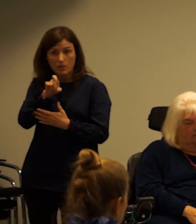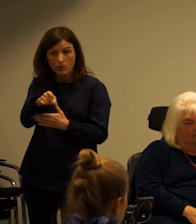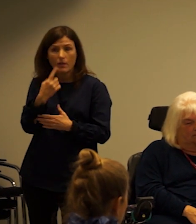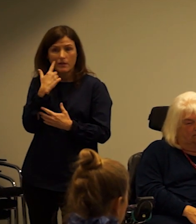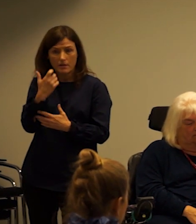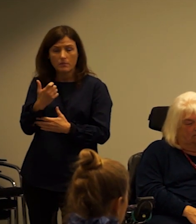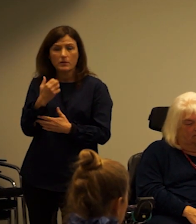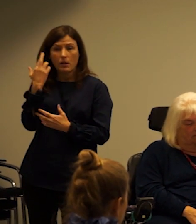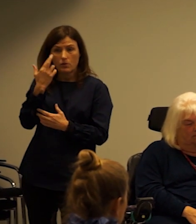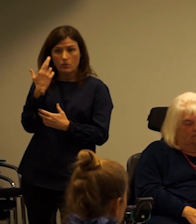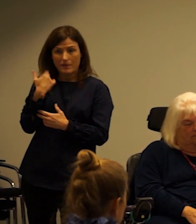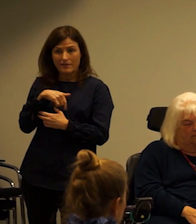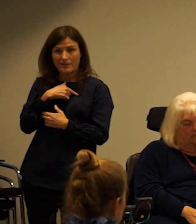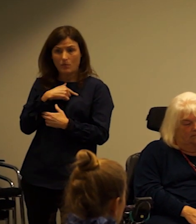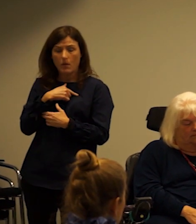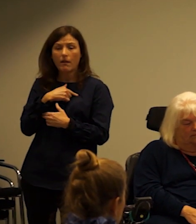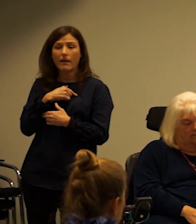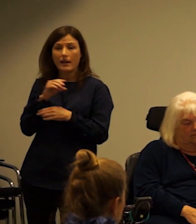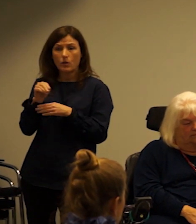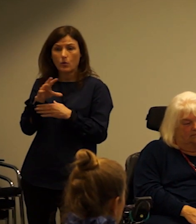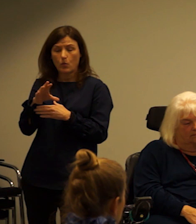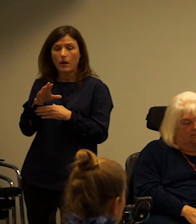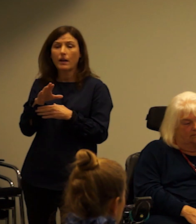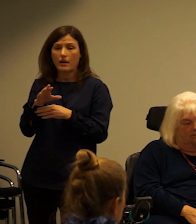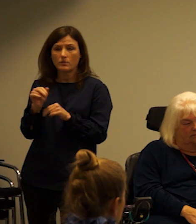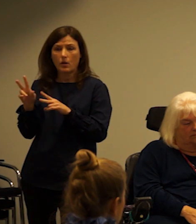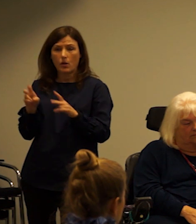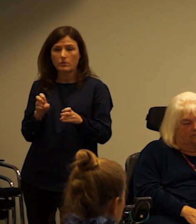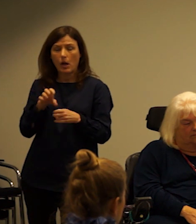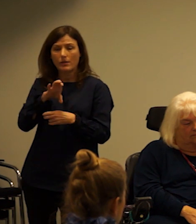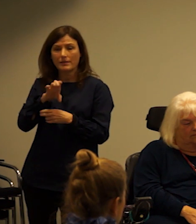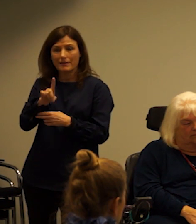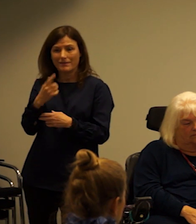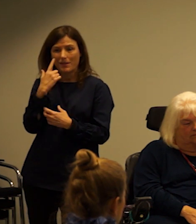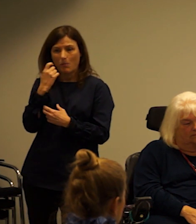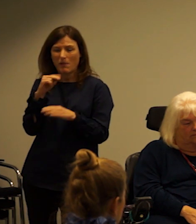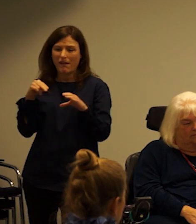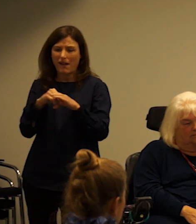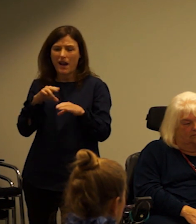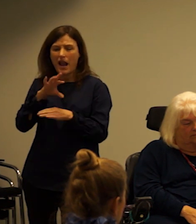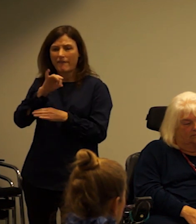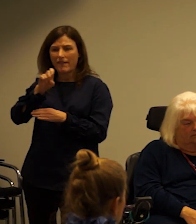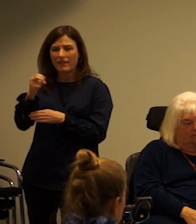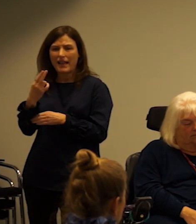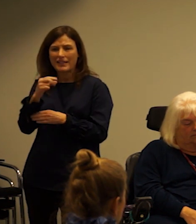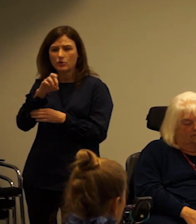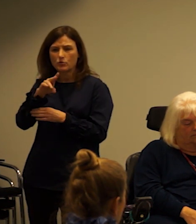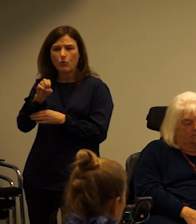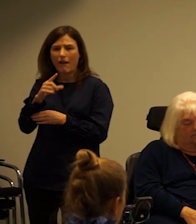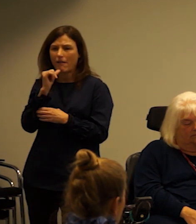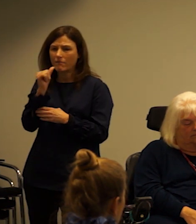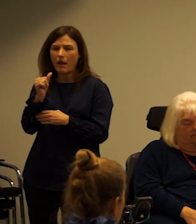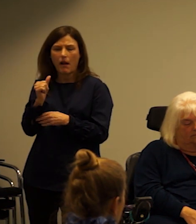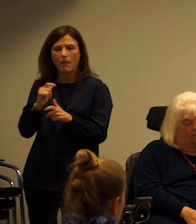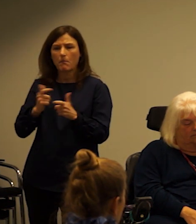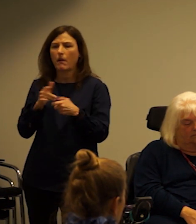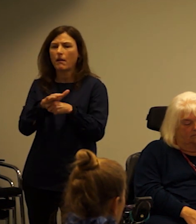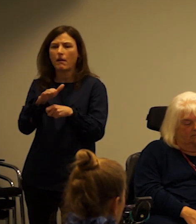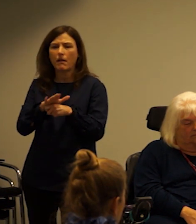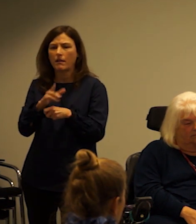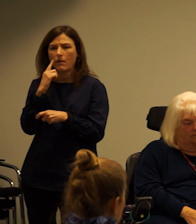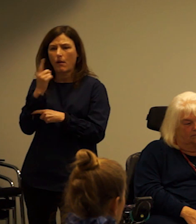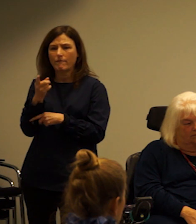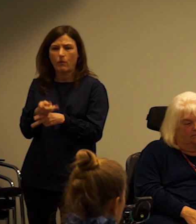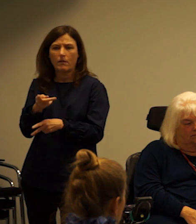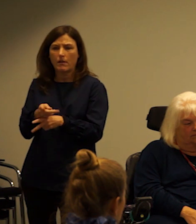because the reason we're putting this recording on CD is because the flash drive is not quite big enough to hold it. And so it's got to be